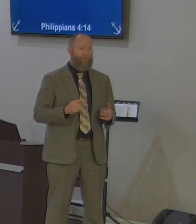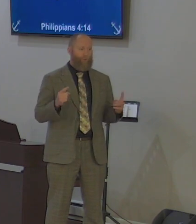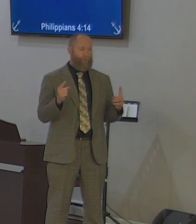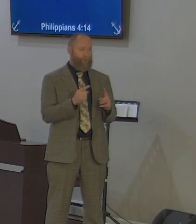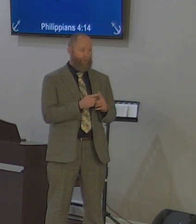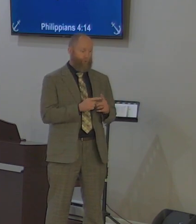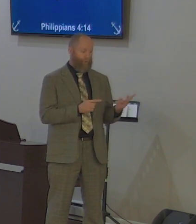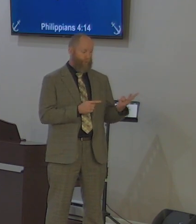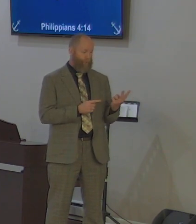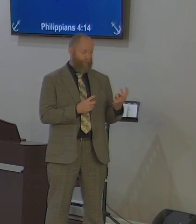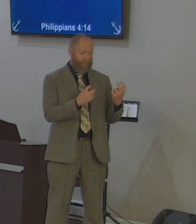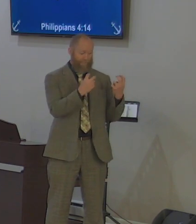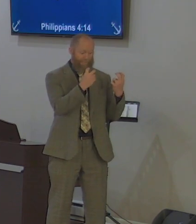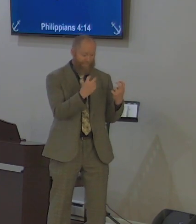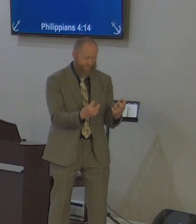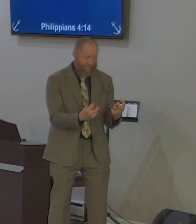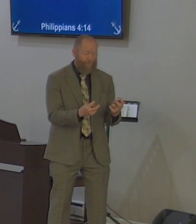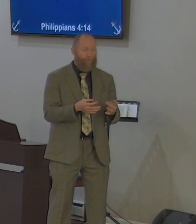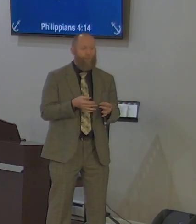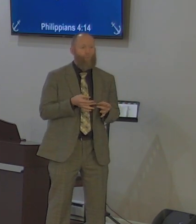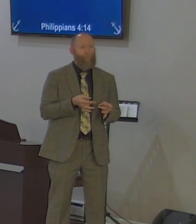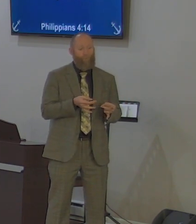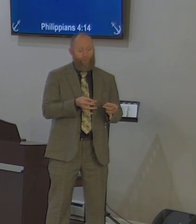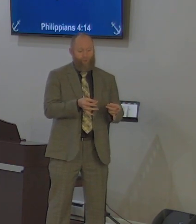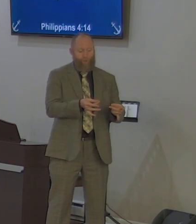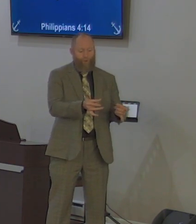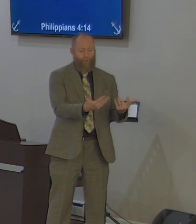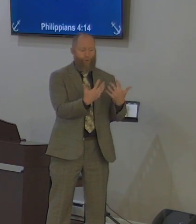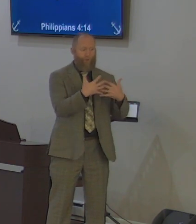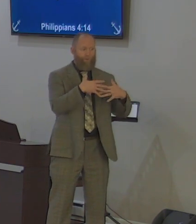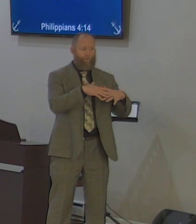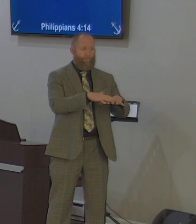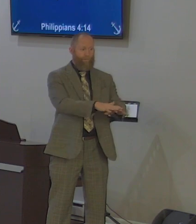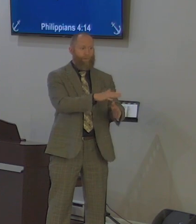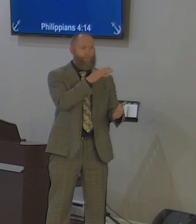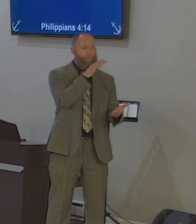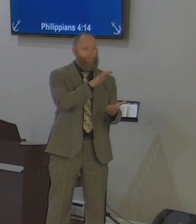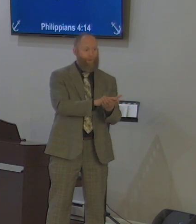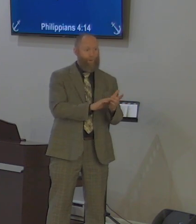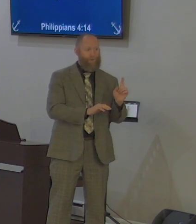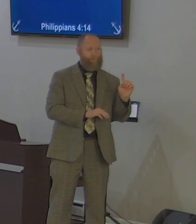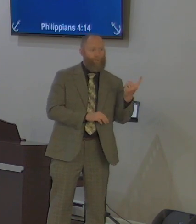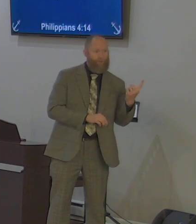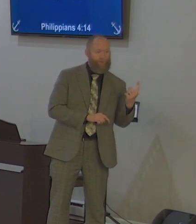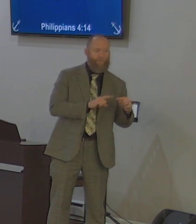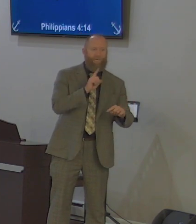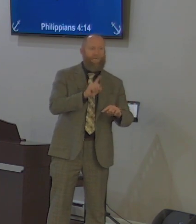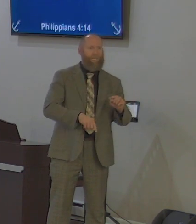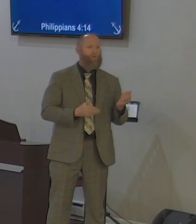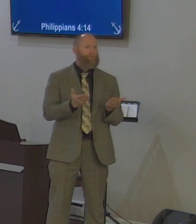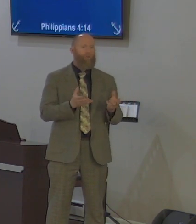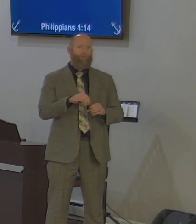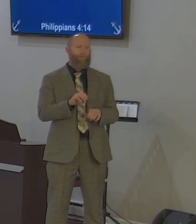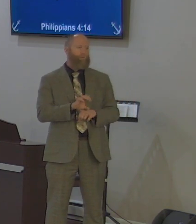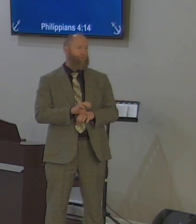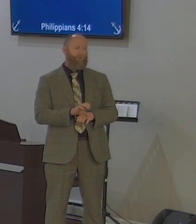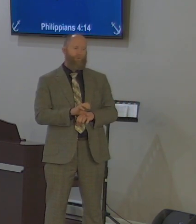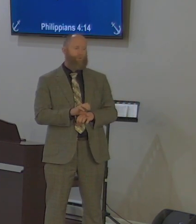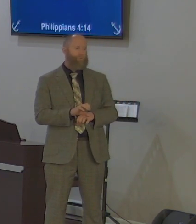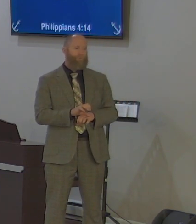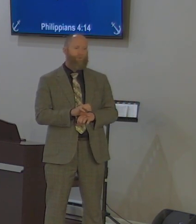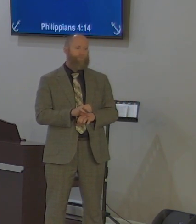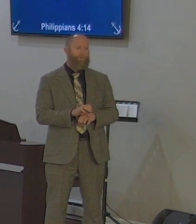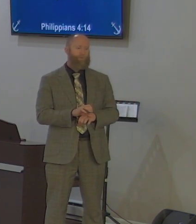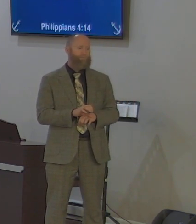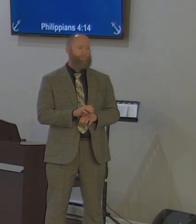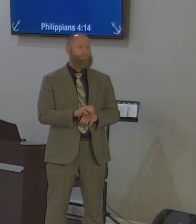begin to work through your marriage and begin to get some things in line, you can't serve. You can do the